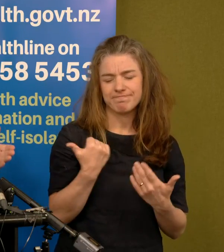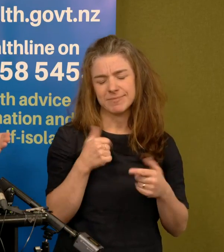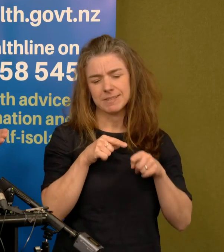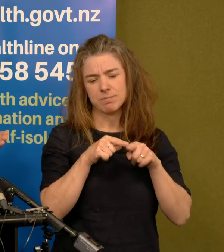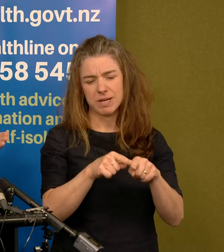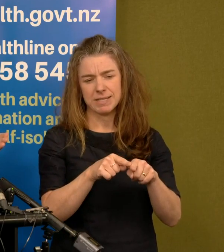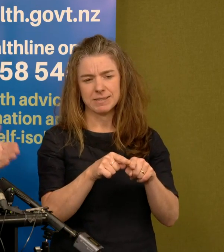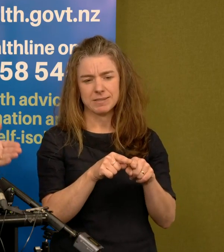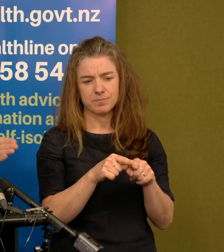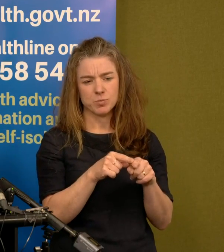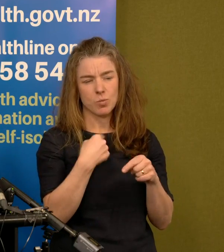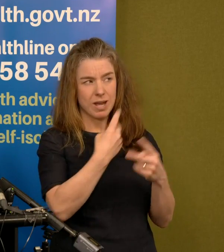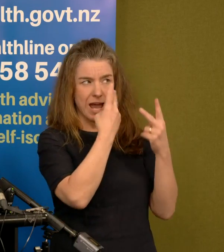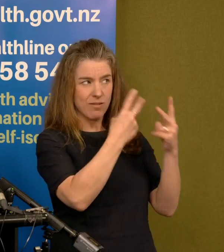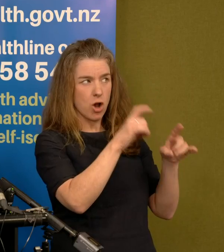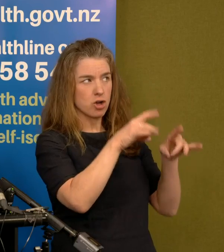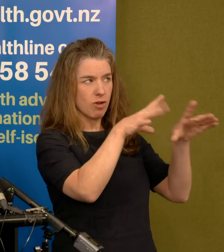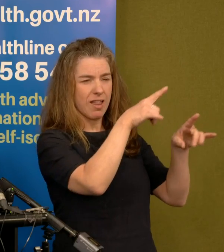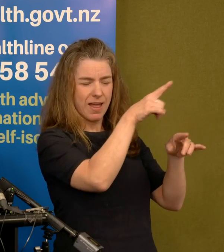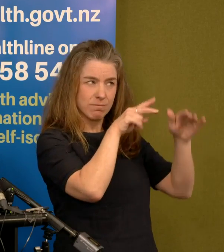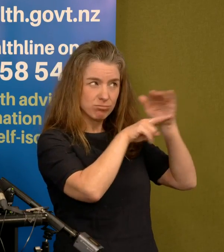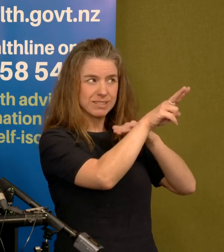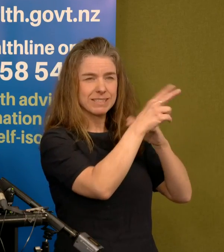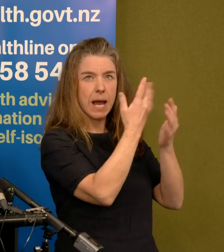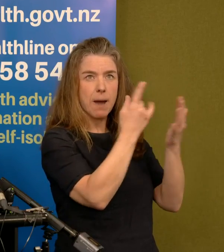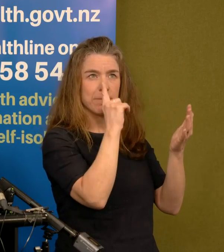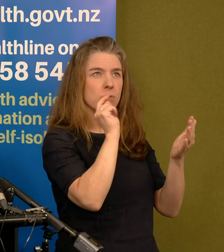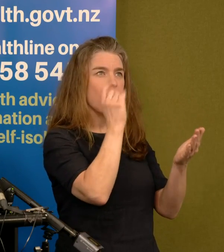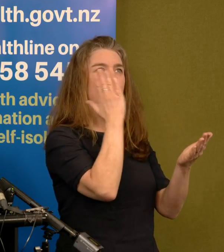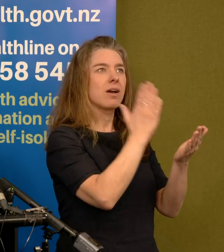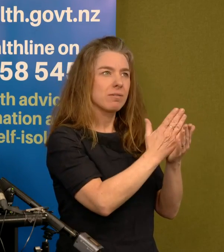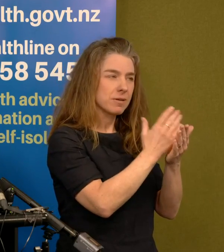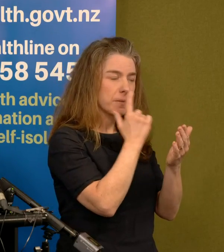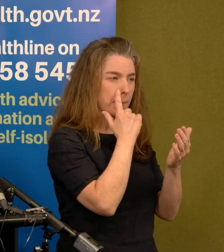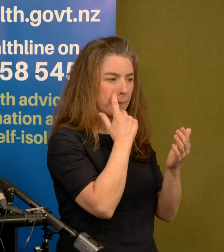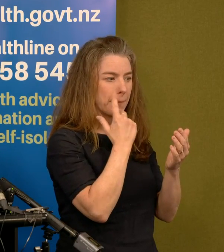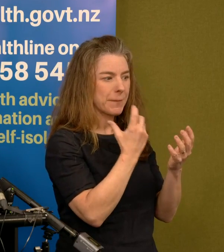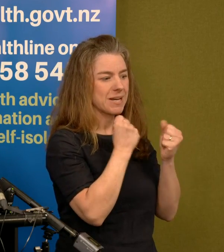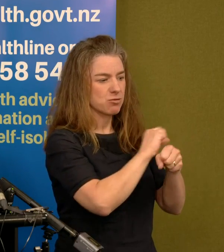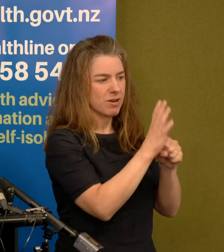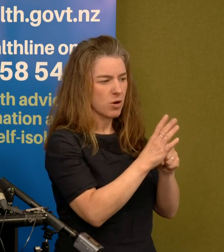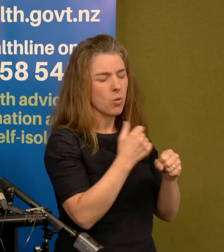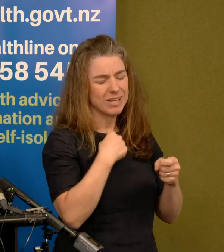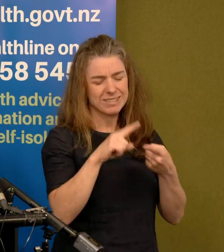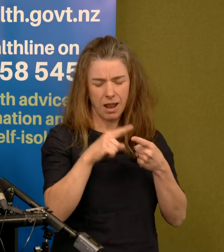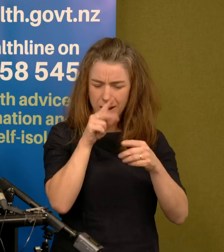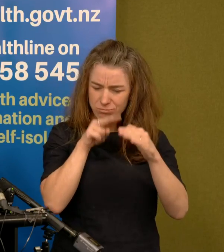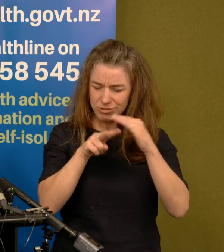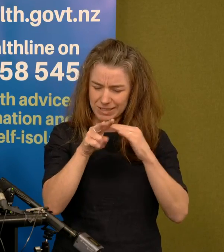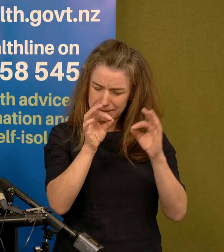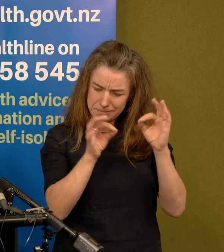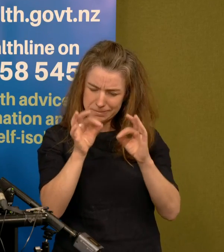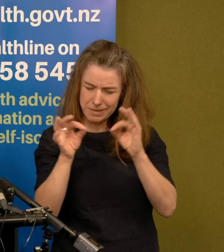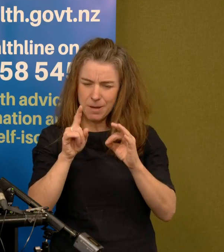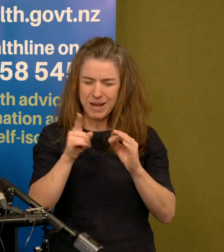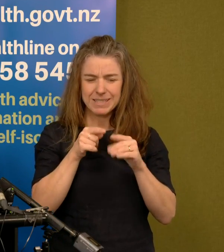to Australia that has done some modelling as well. So the modelling continues, as does some scenario planning. But of course, you change